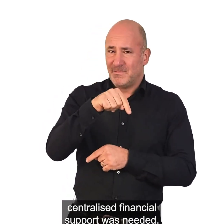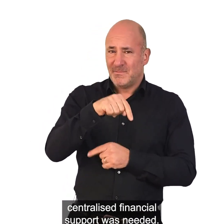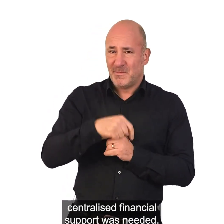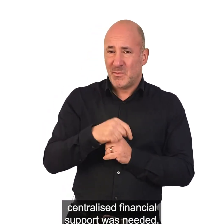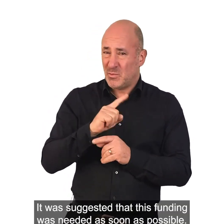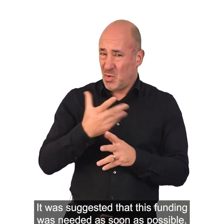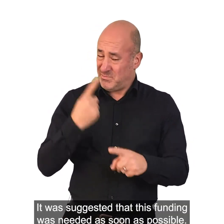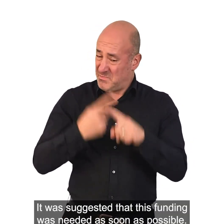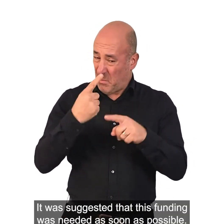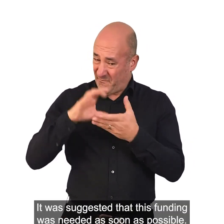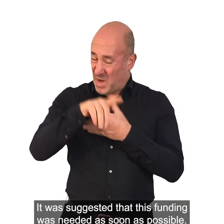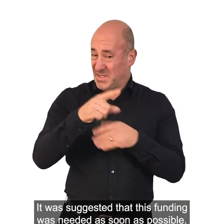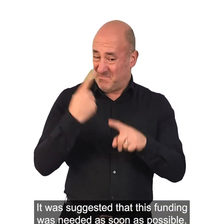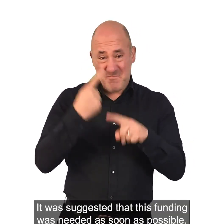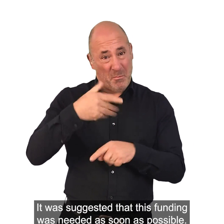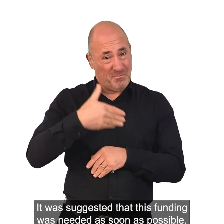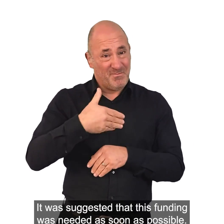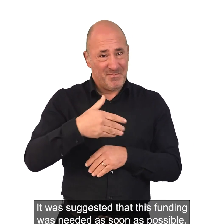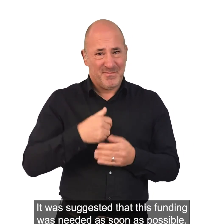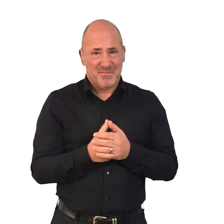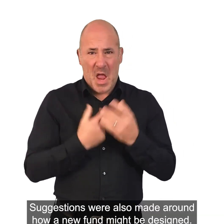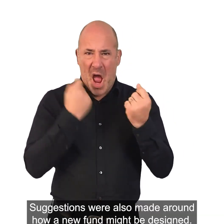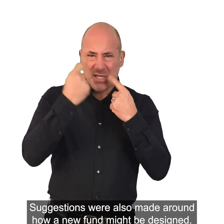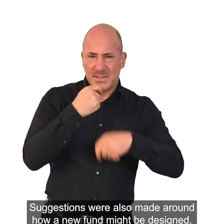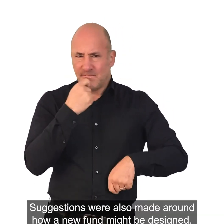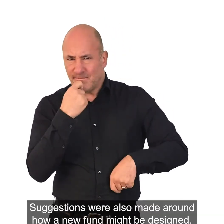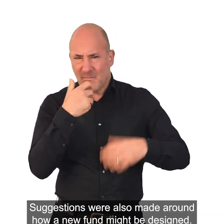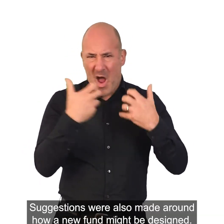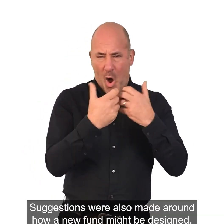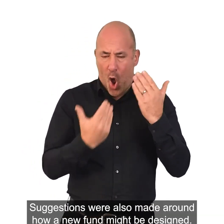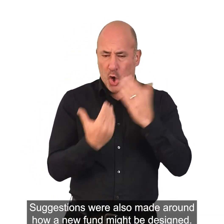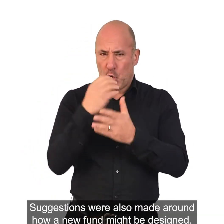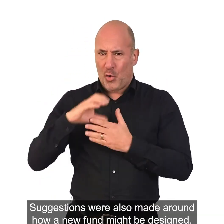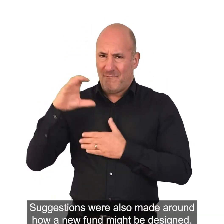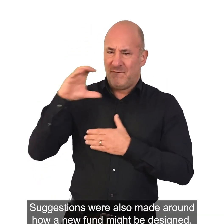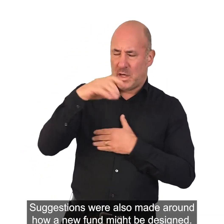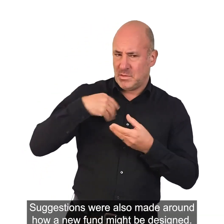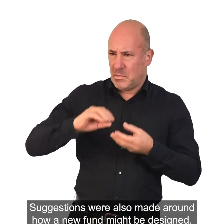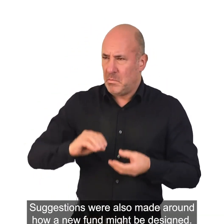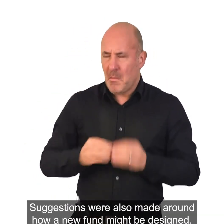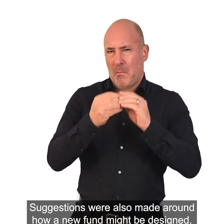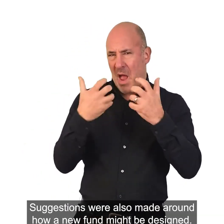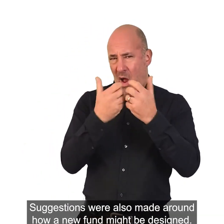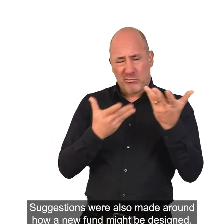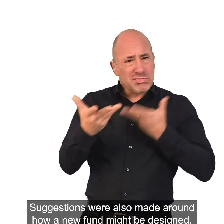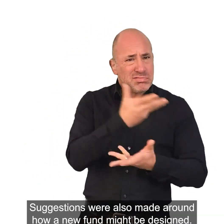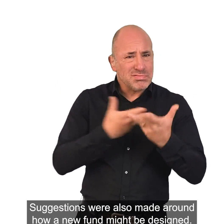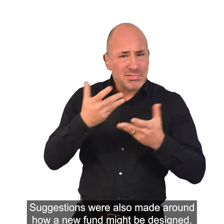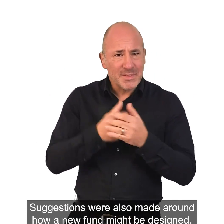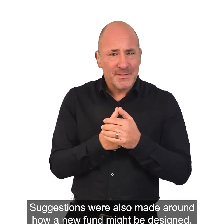It was suggested that this funding was needed as soon as possible. Suggestions were also made around how a new fund might be designed.